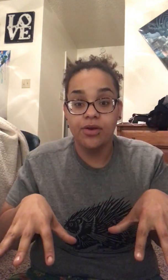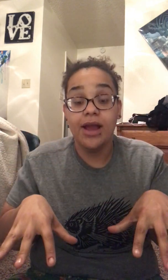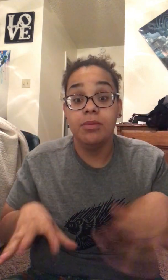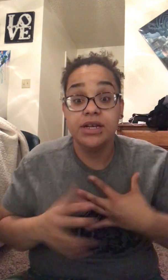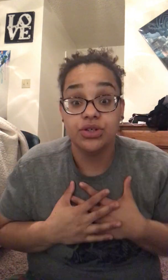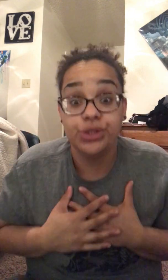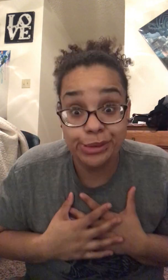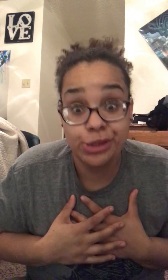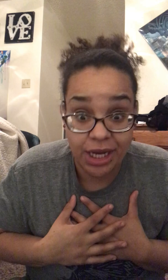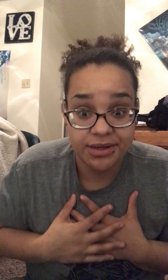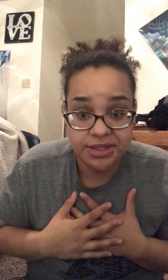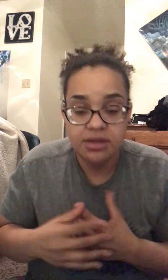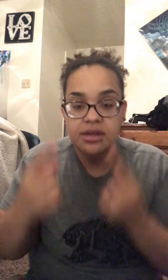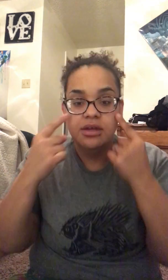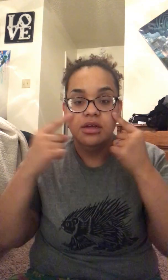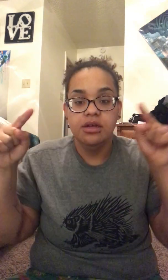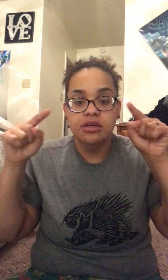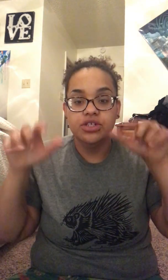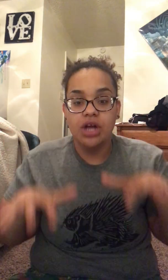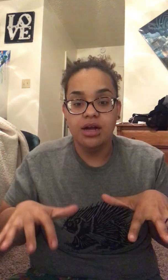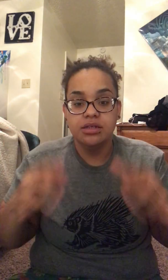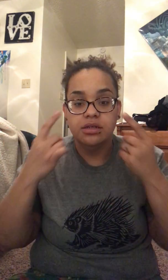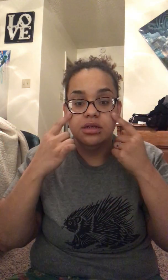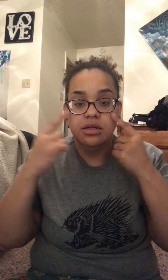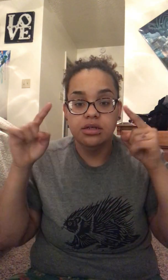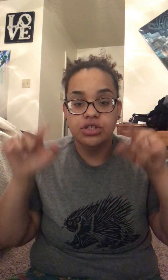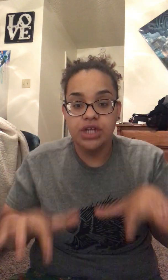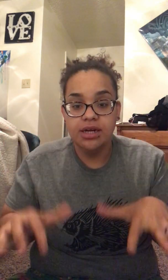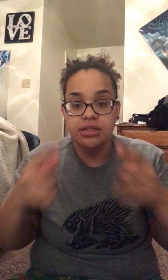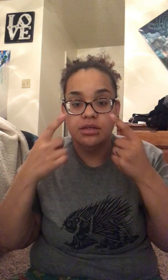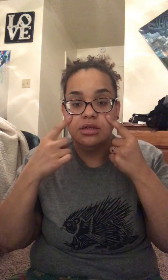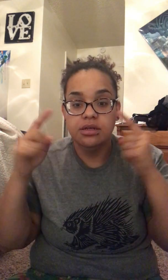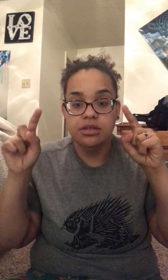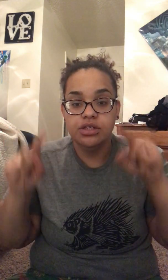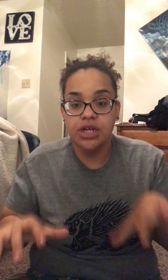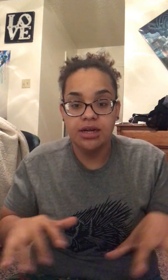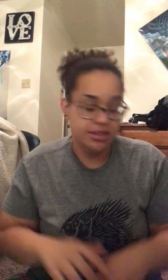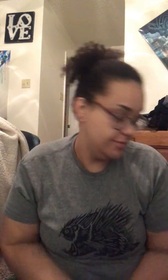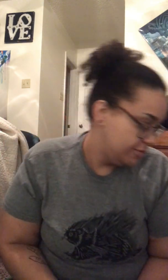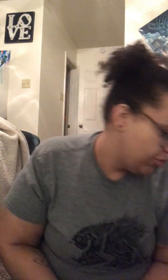ground because you're so shocked. Shocked. Shocked. Shocked. Okay.